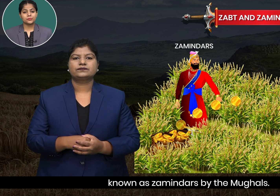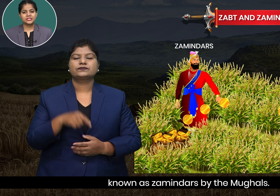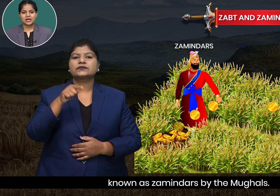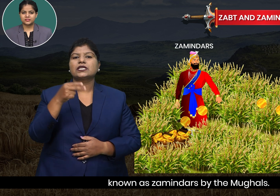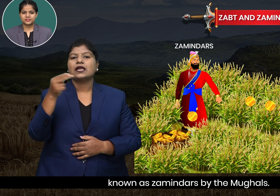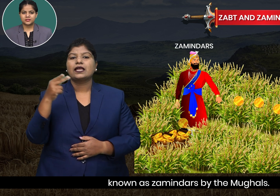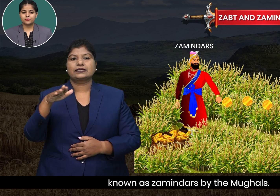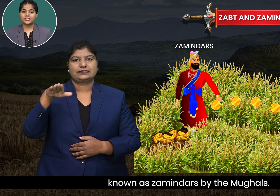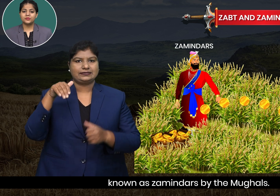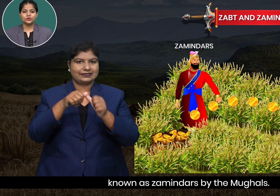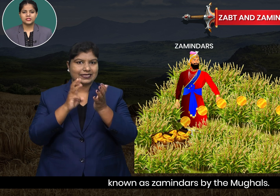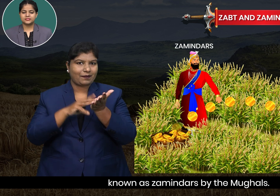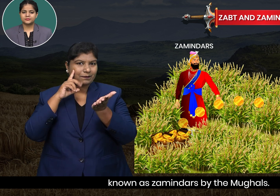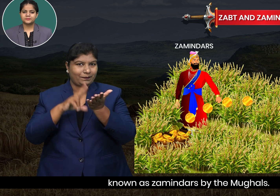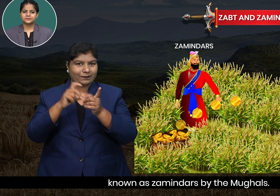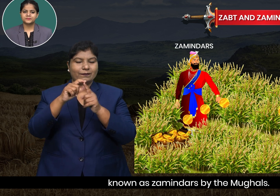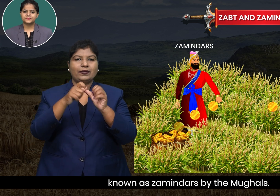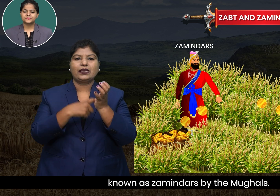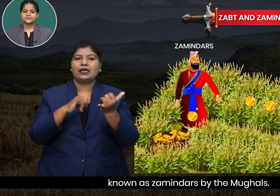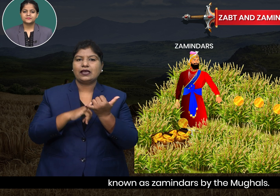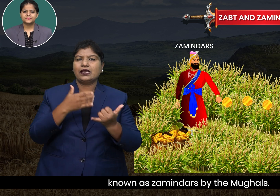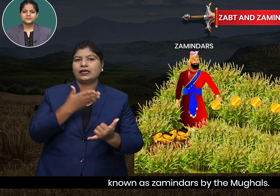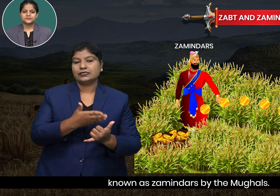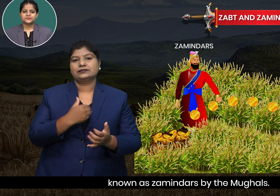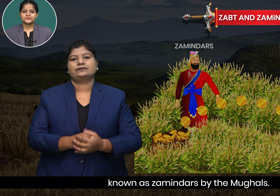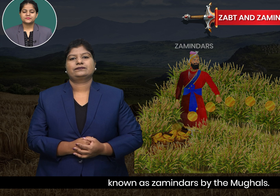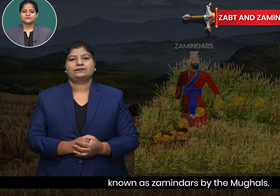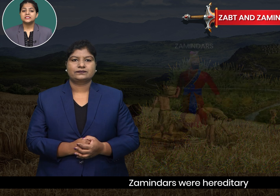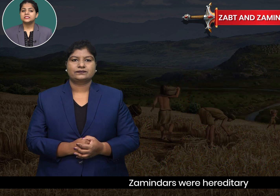as Zamindars by the Mughals.